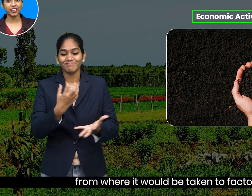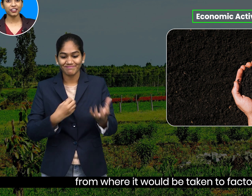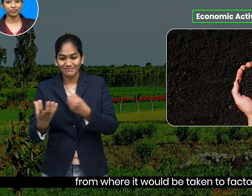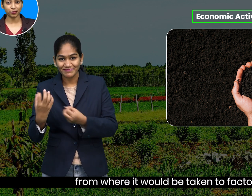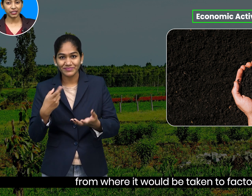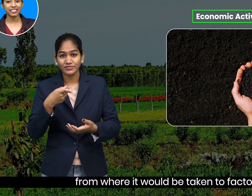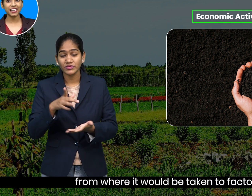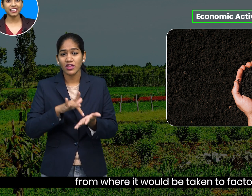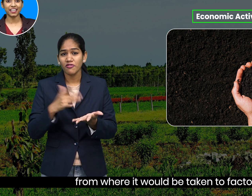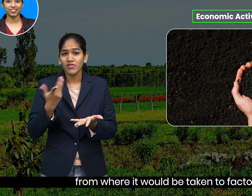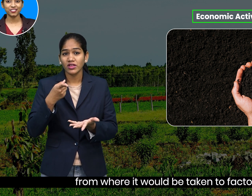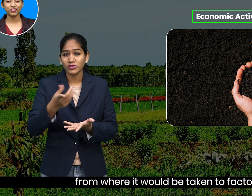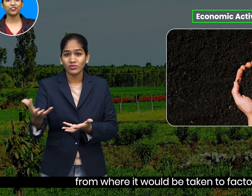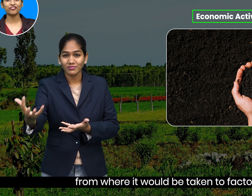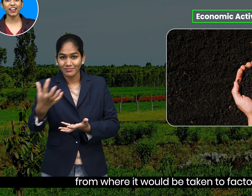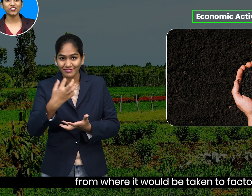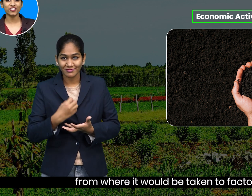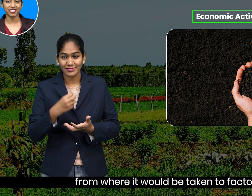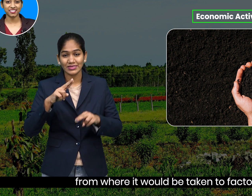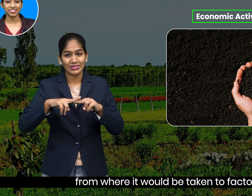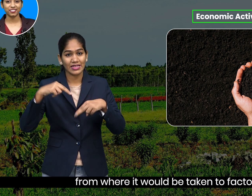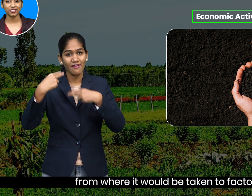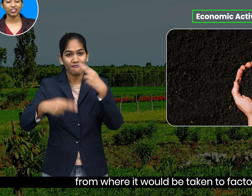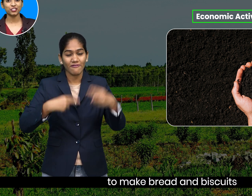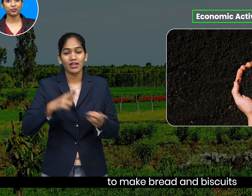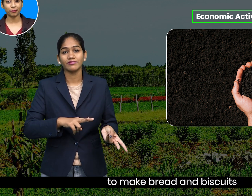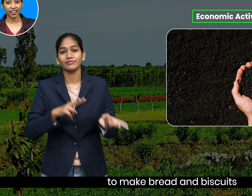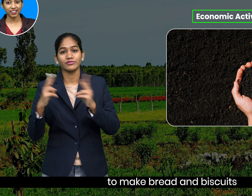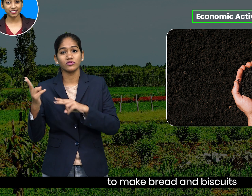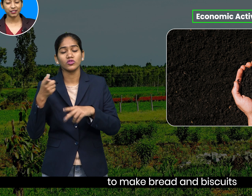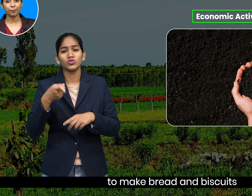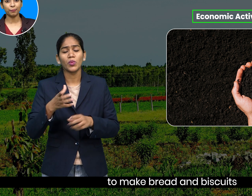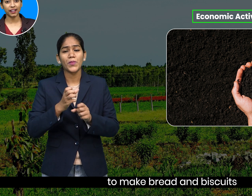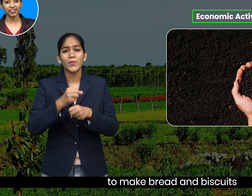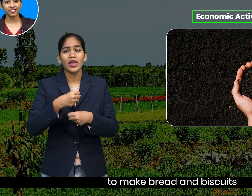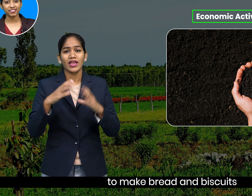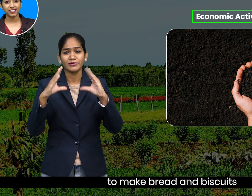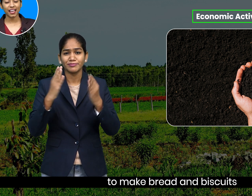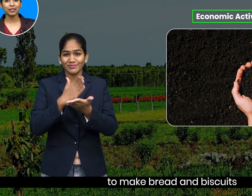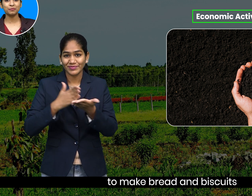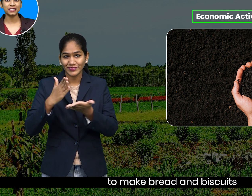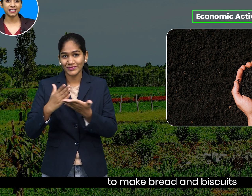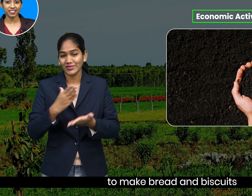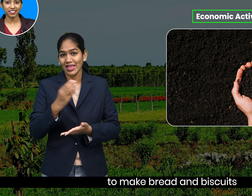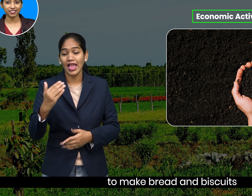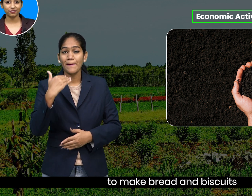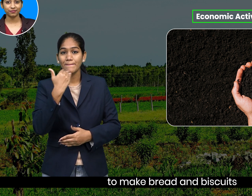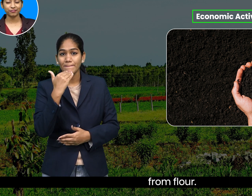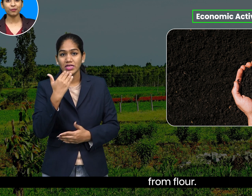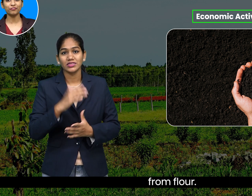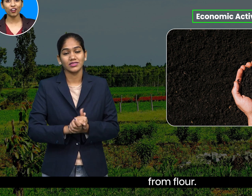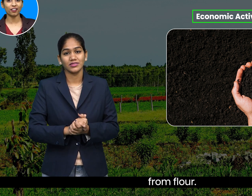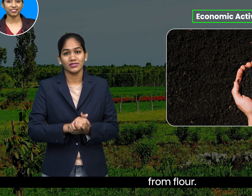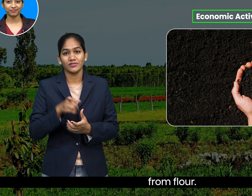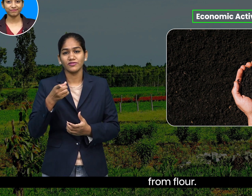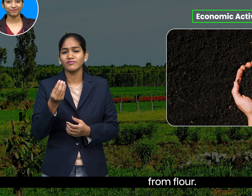from where it would be taken to factories to make bread and biscuits